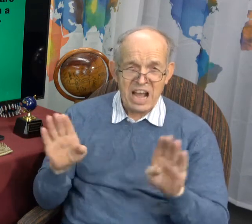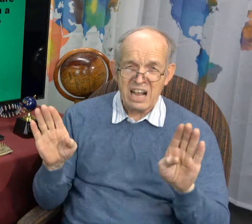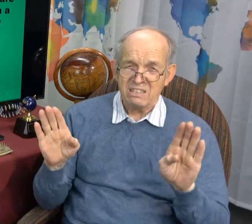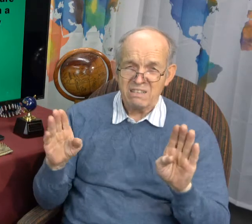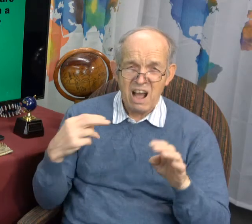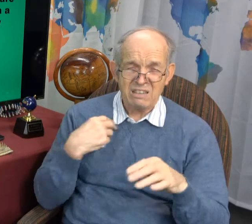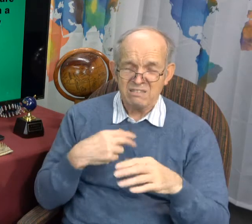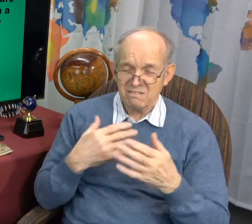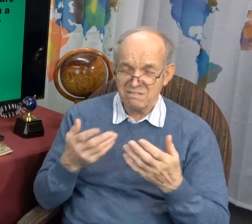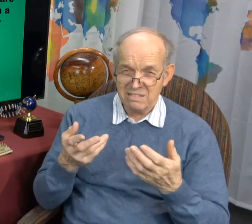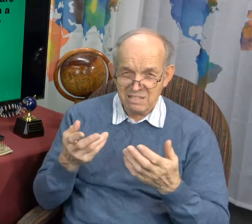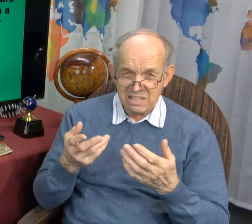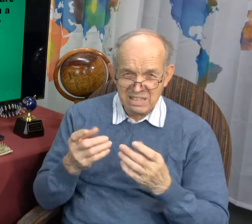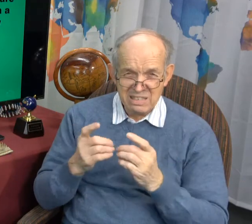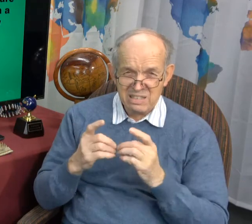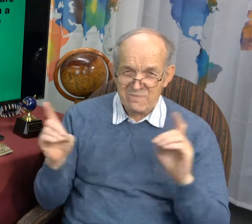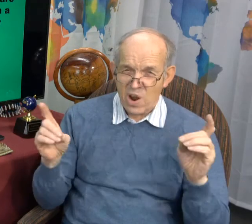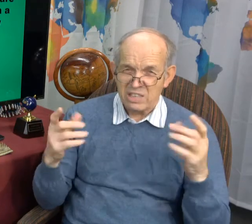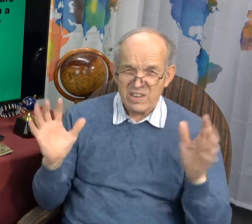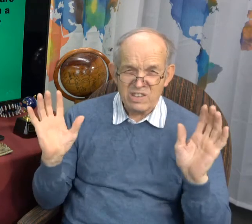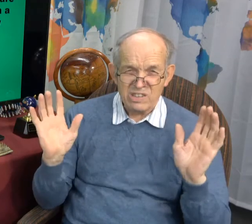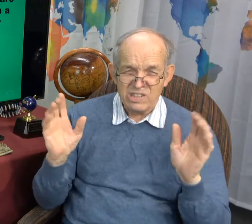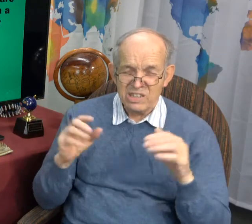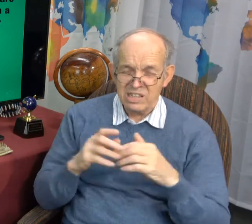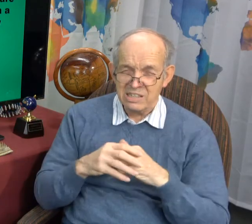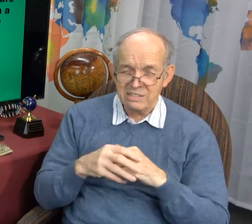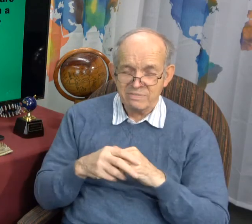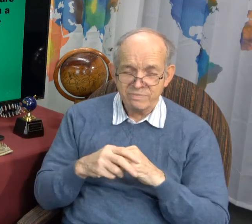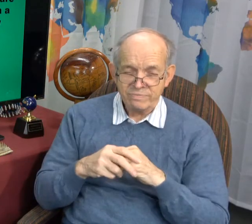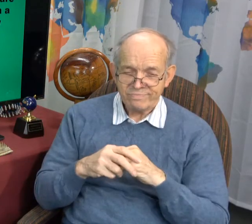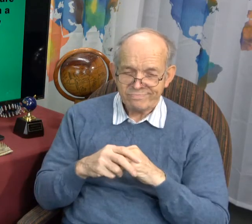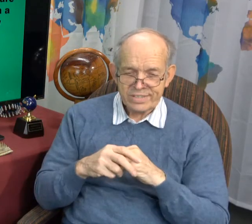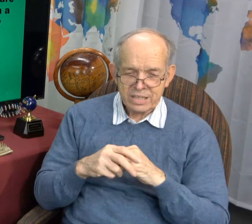Divide us. Divorce beneath.